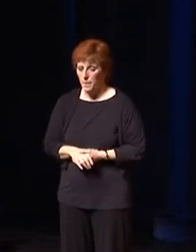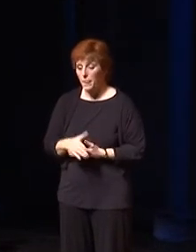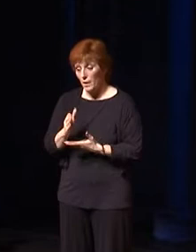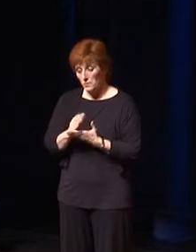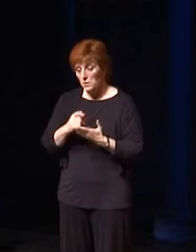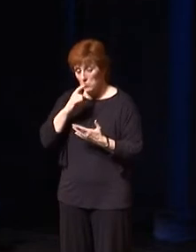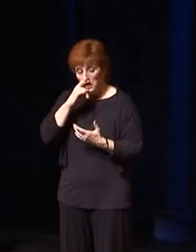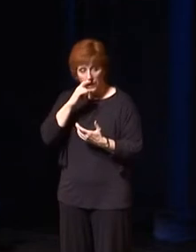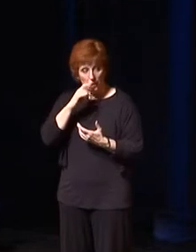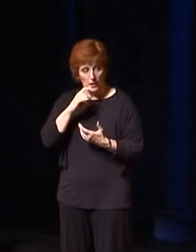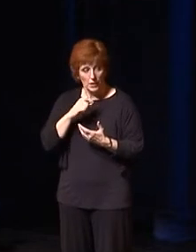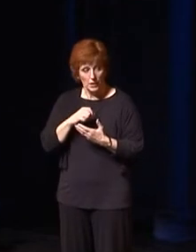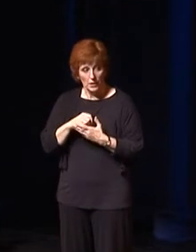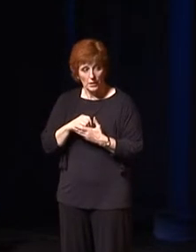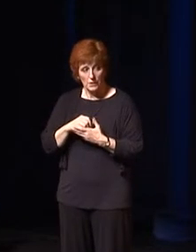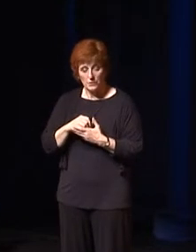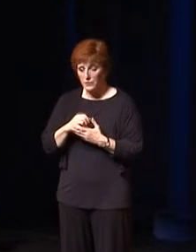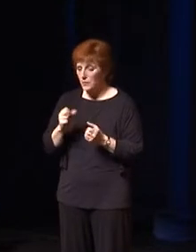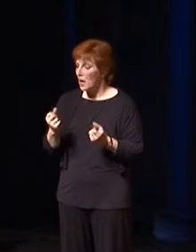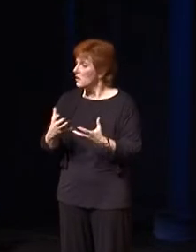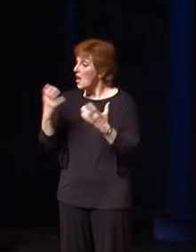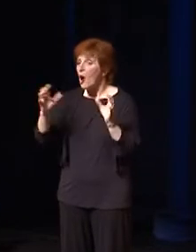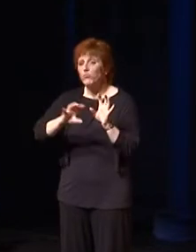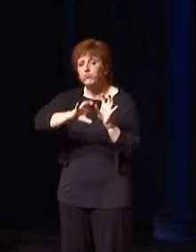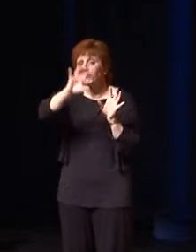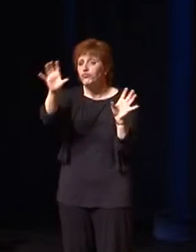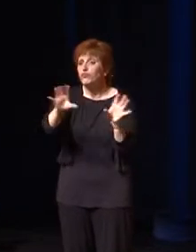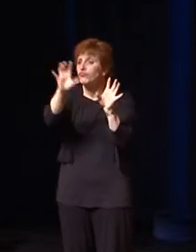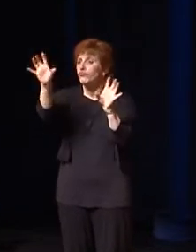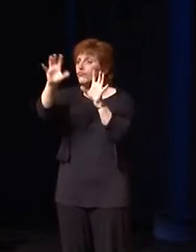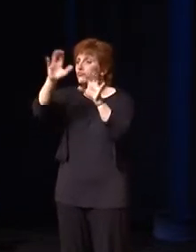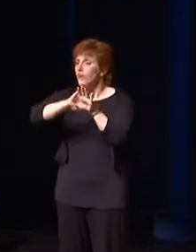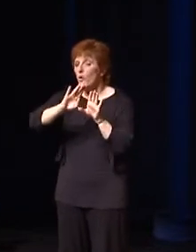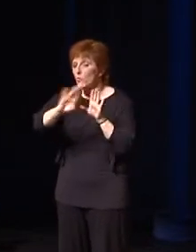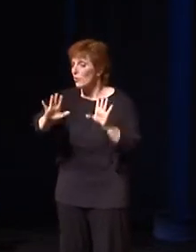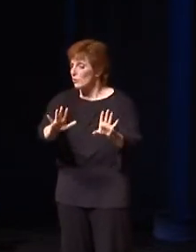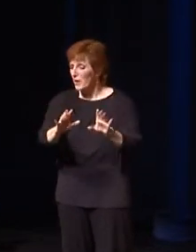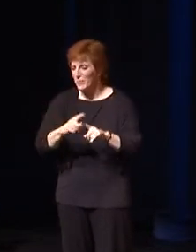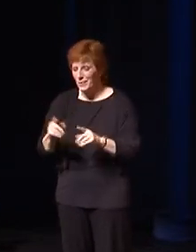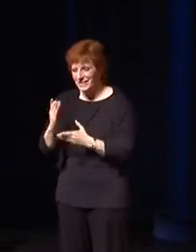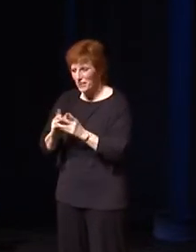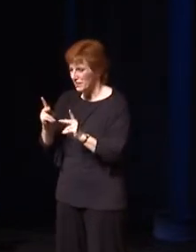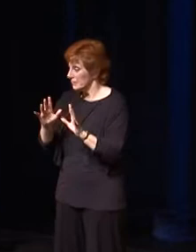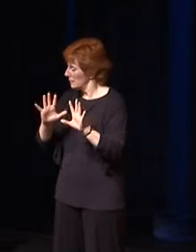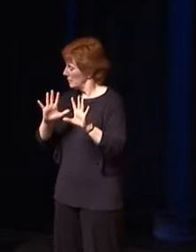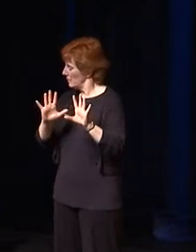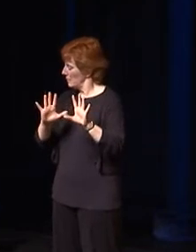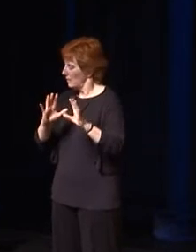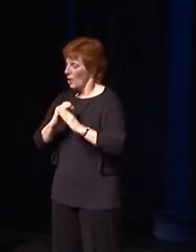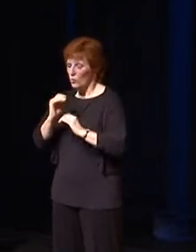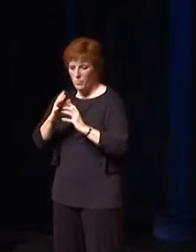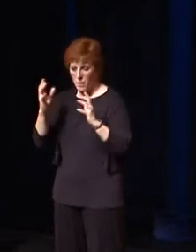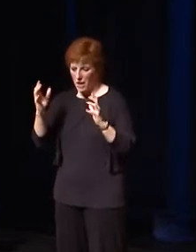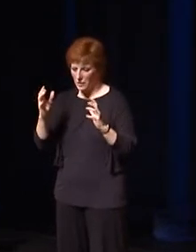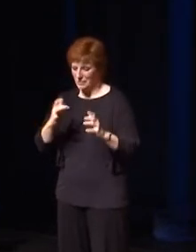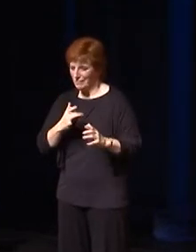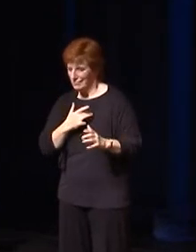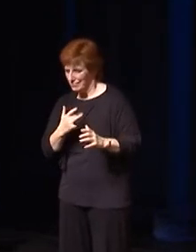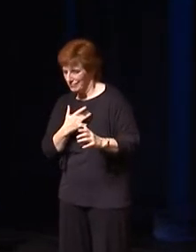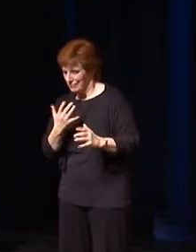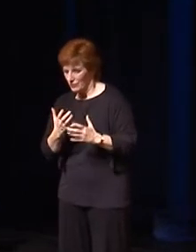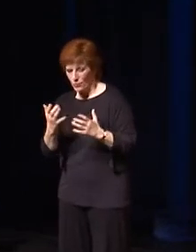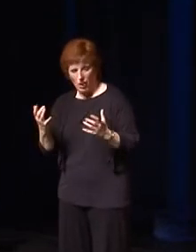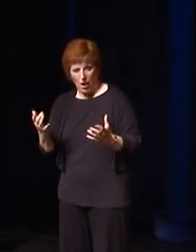some kids where all lots of decorations on the wall is just great. You see, you got to figure out what kind of kid you have. Sometimes some of them are very sensitive to a lot